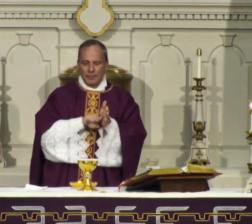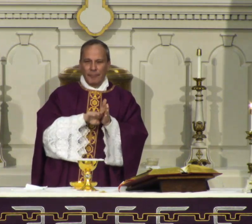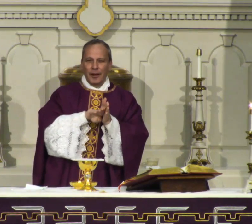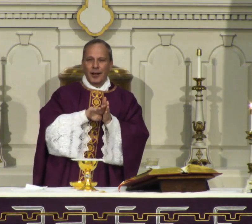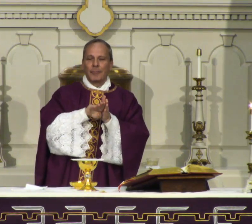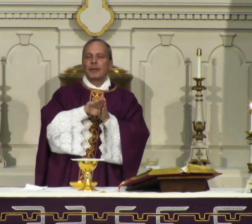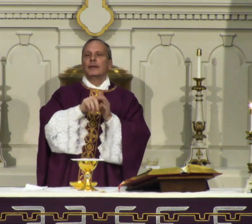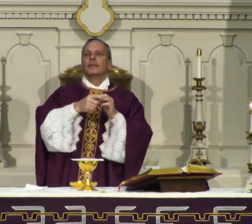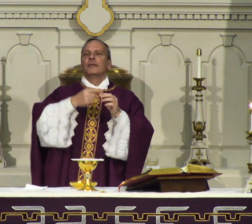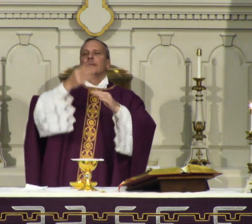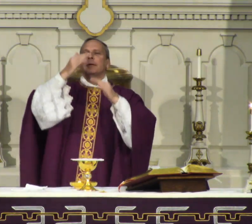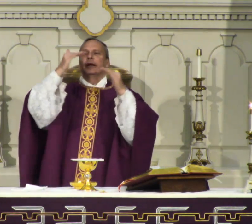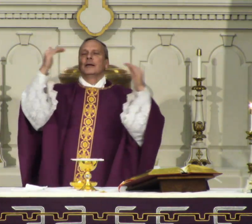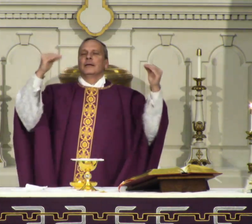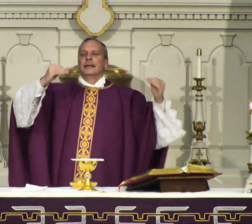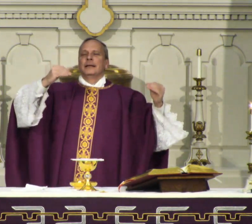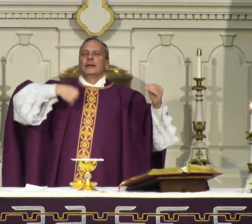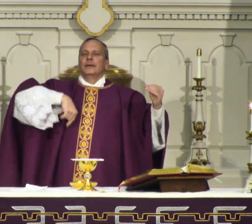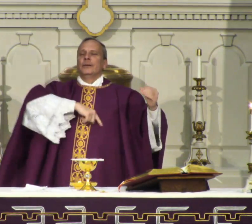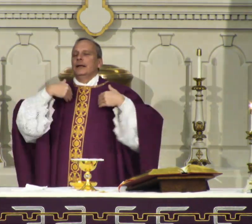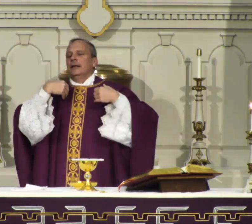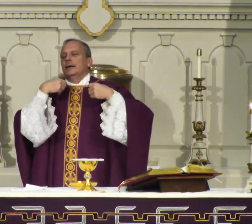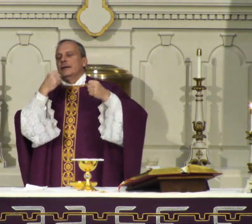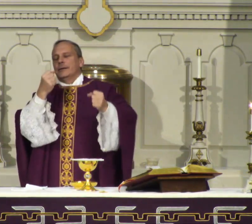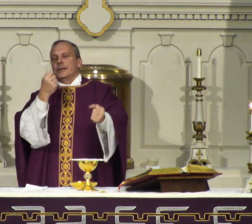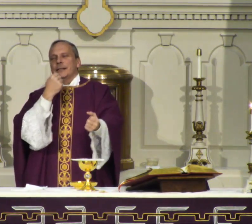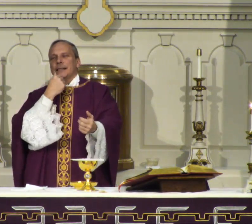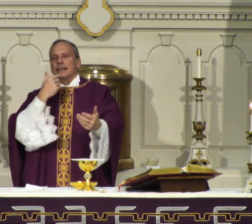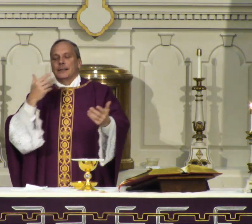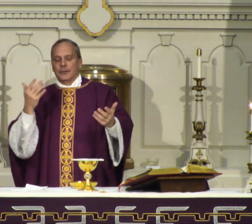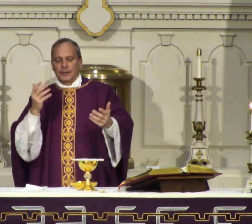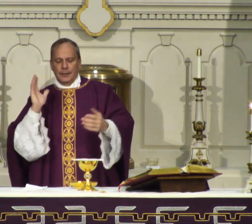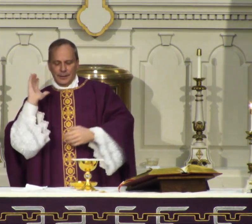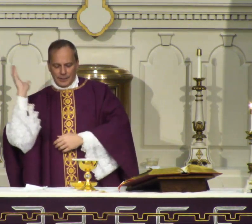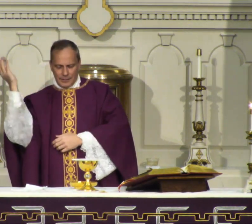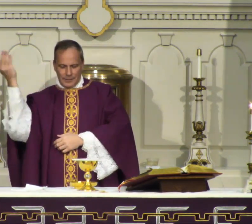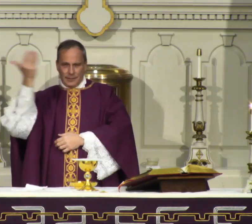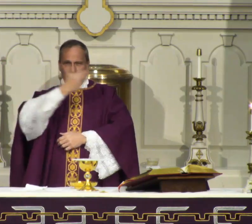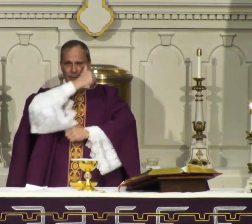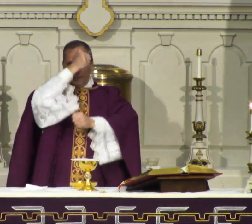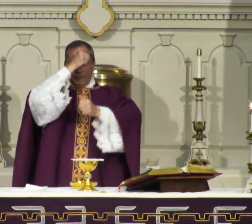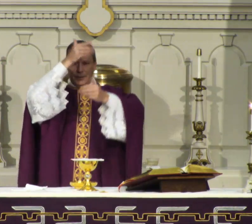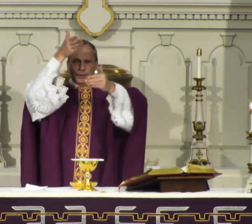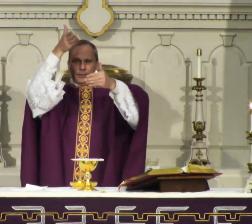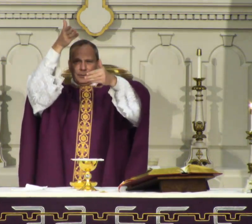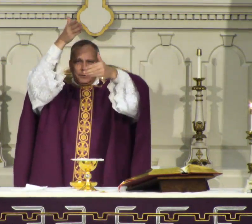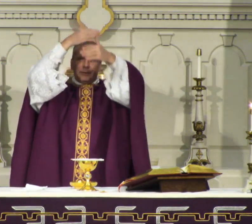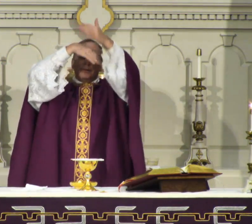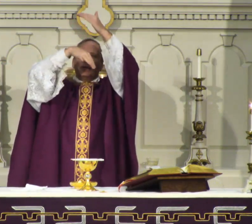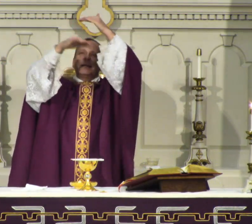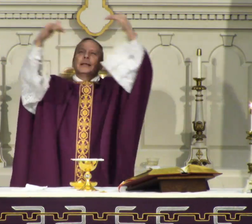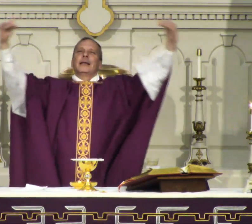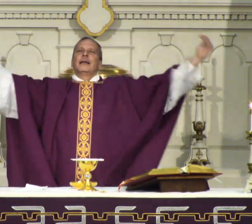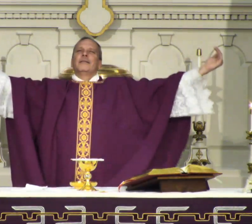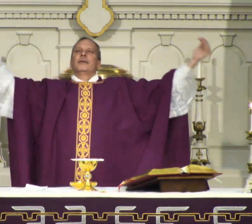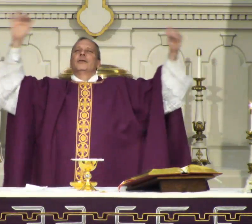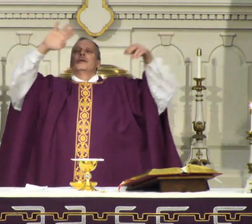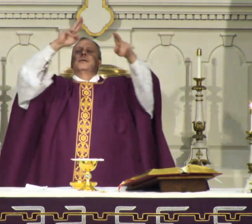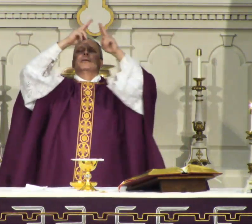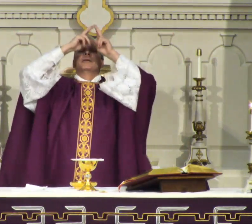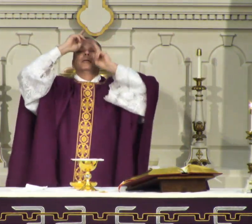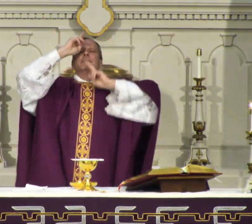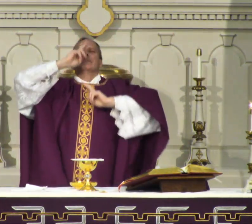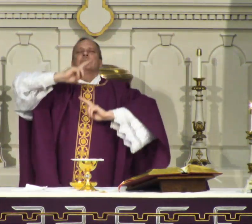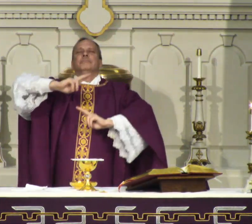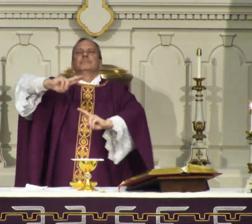At the Savior's command, informed by divine teaching, we dare to say, Our Father, who art in heaven, hallowed